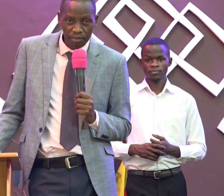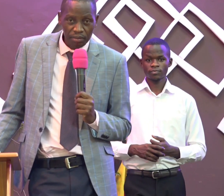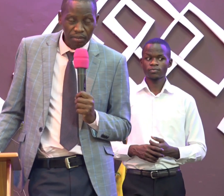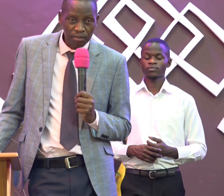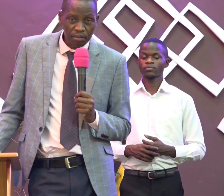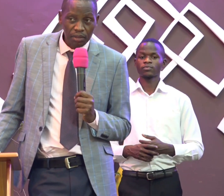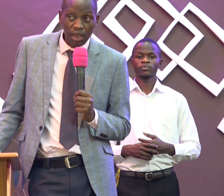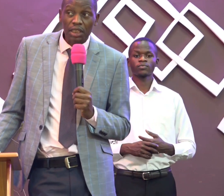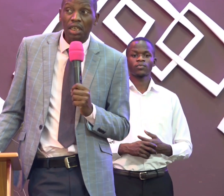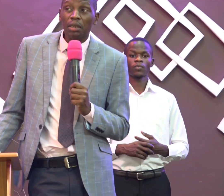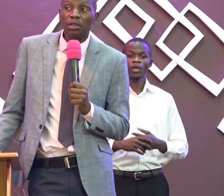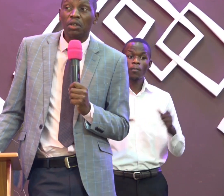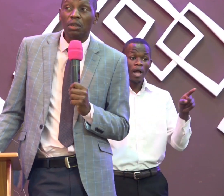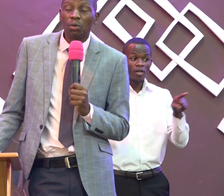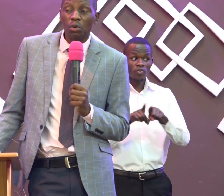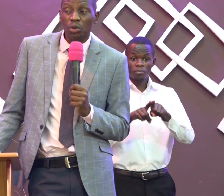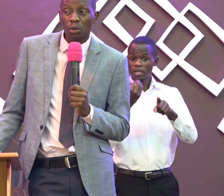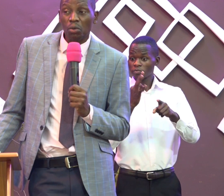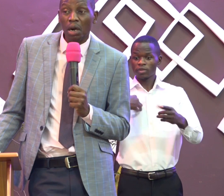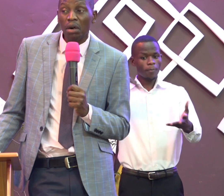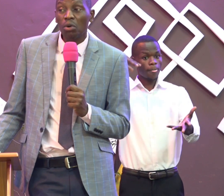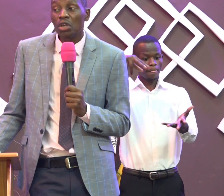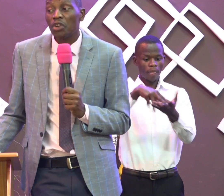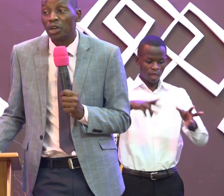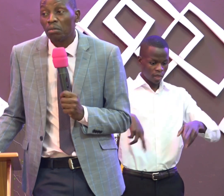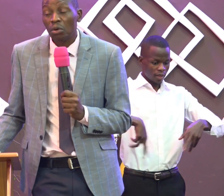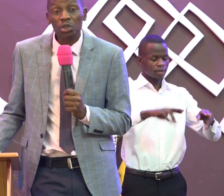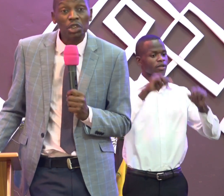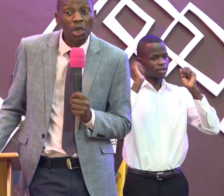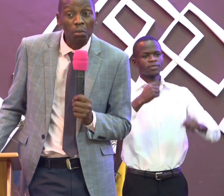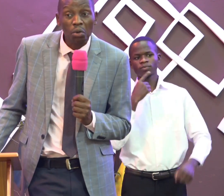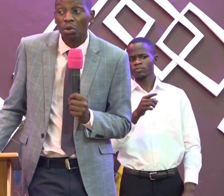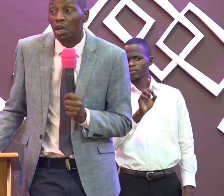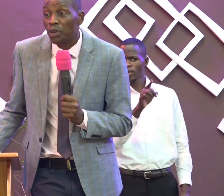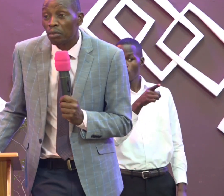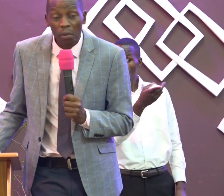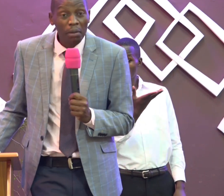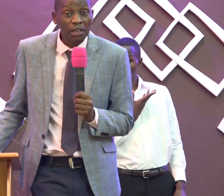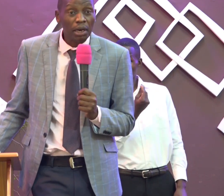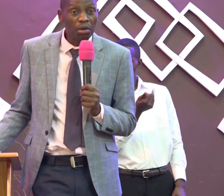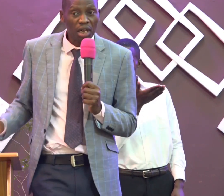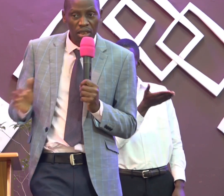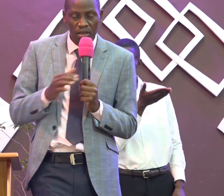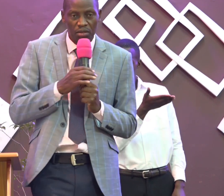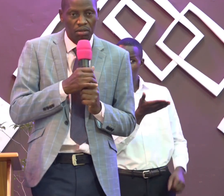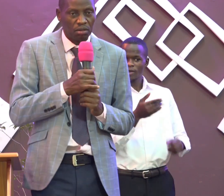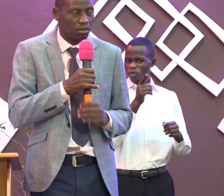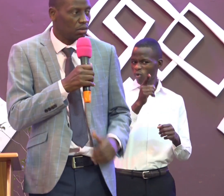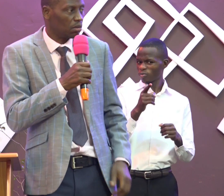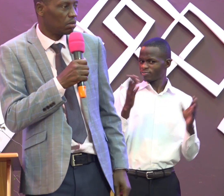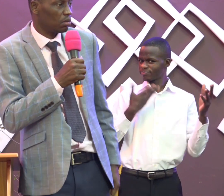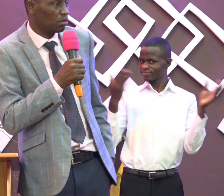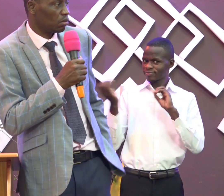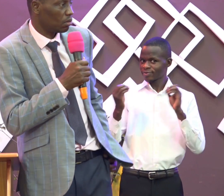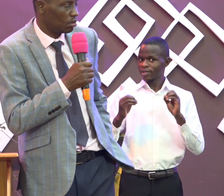one point. Era nze nga nayimiridde wali ku luguudo osobola okugamba oyo ayinamu oyo tayinamu oyo ayinamu obalaba ntambula. If I